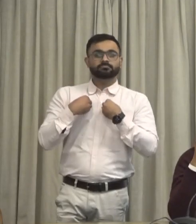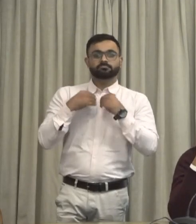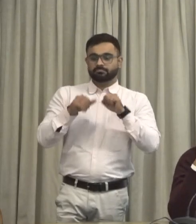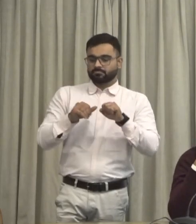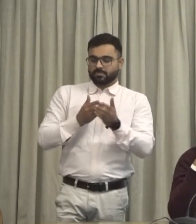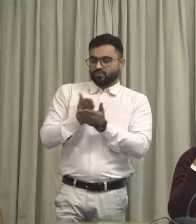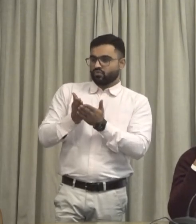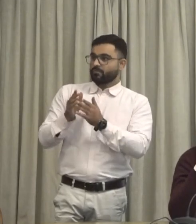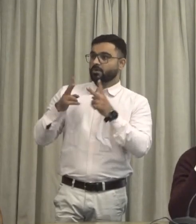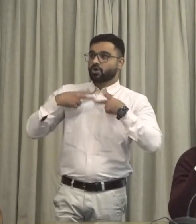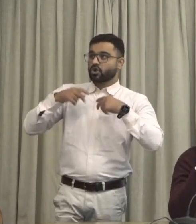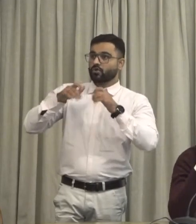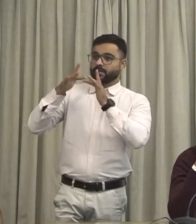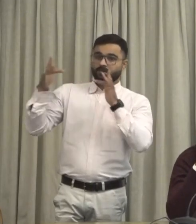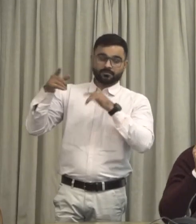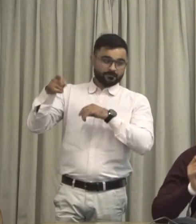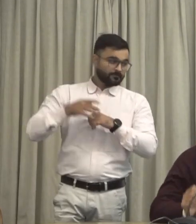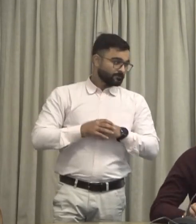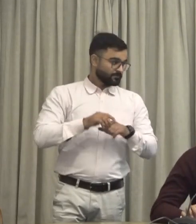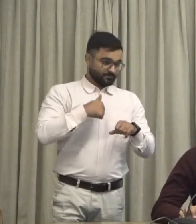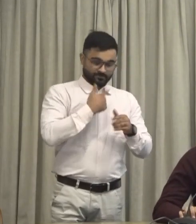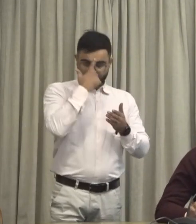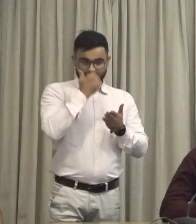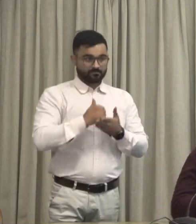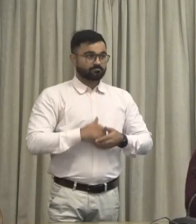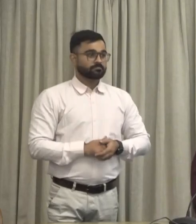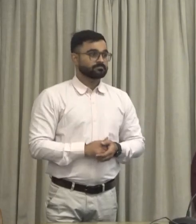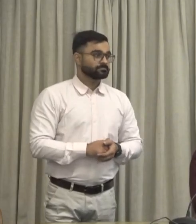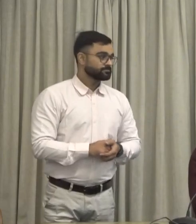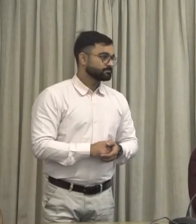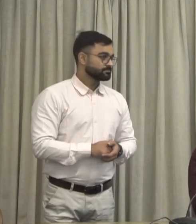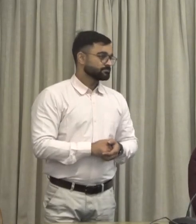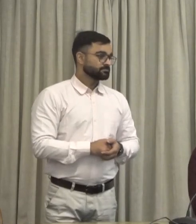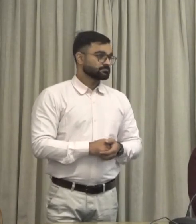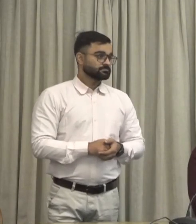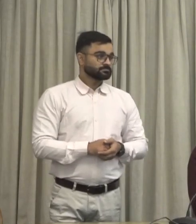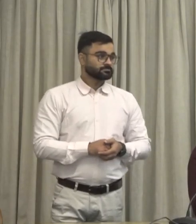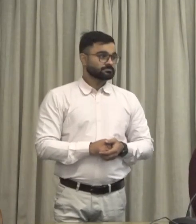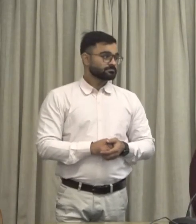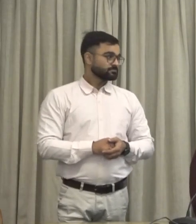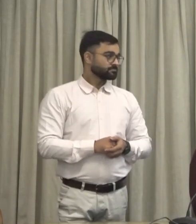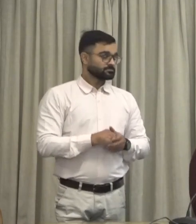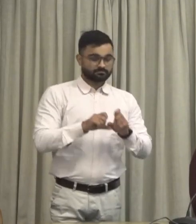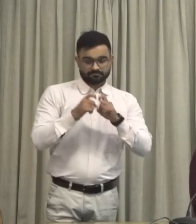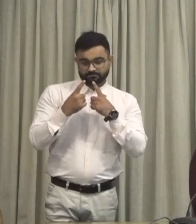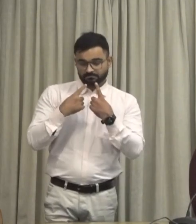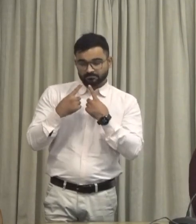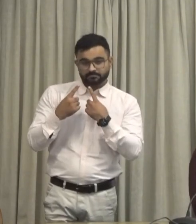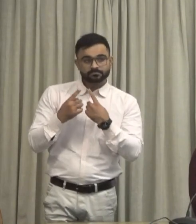we have to approach the court for this. At the ethics level, we can do that. You see, when we talk about